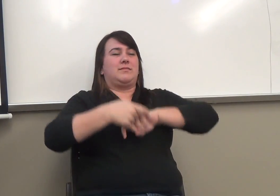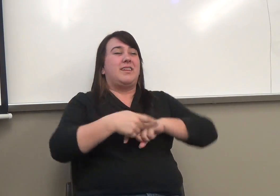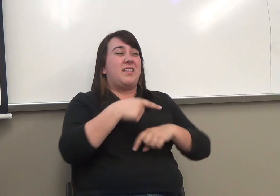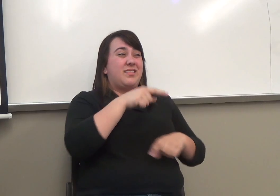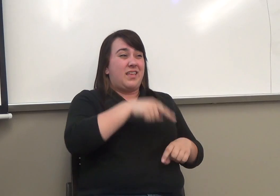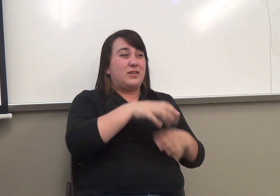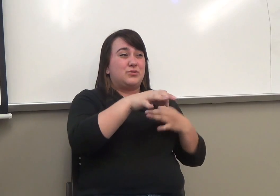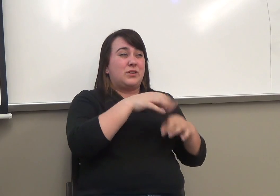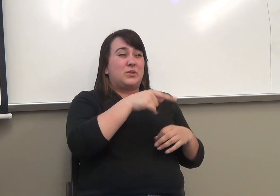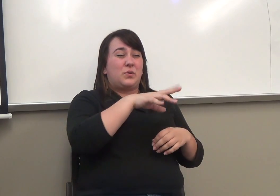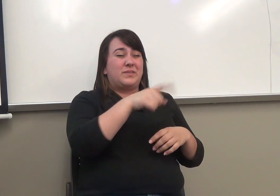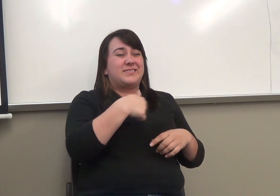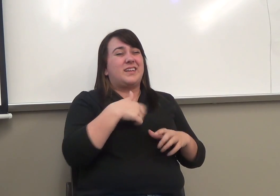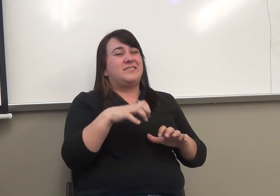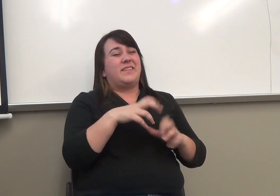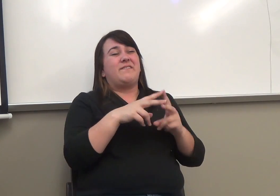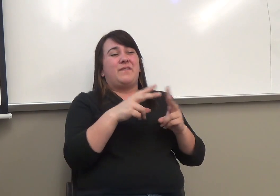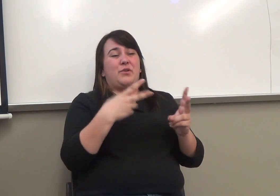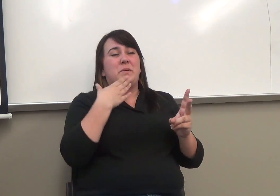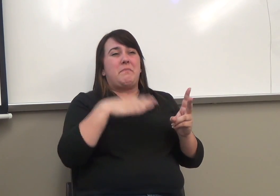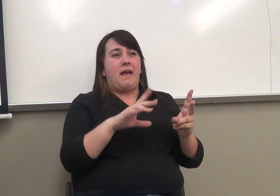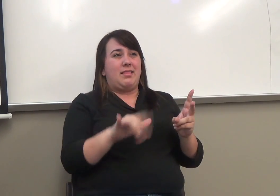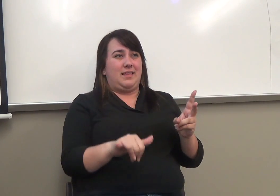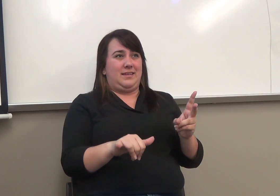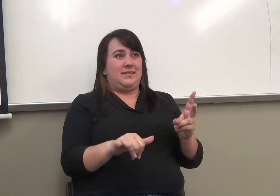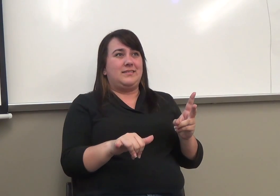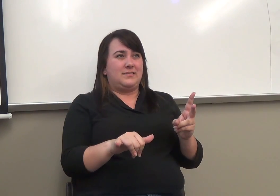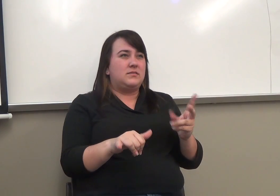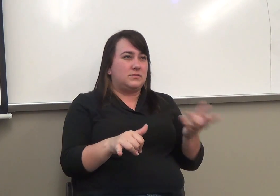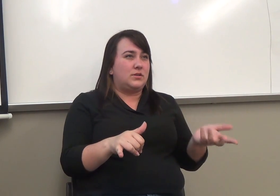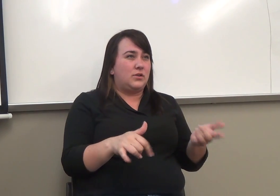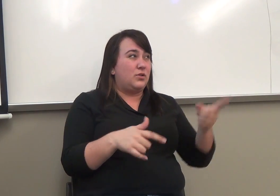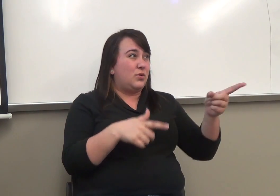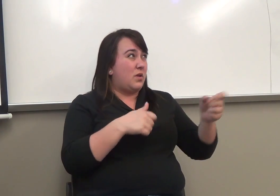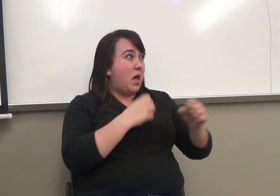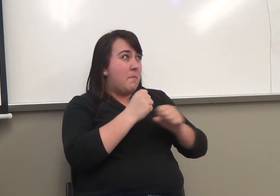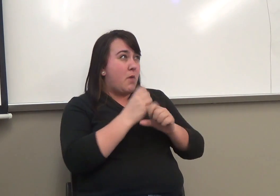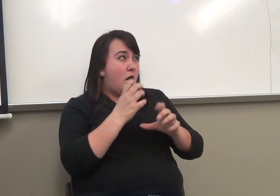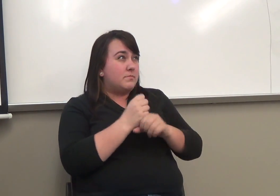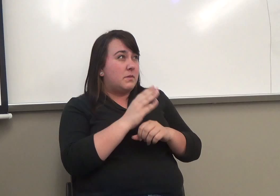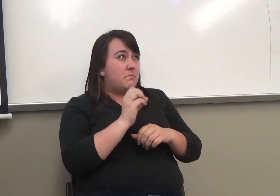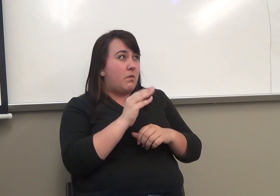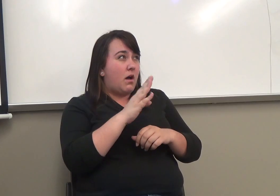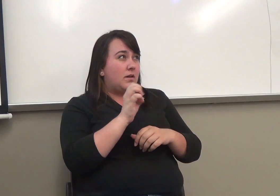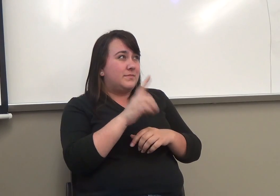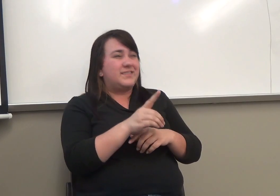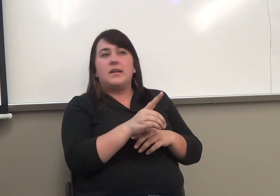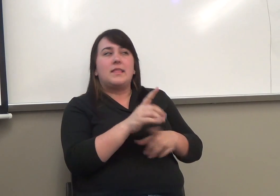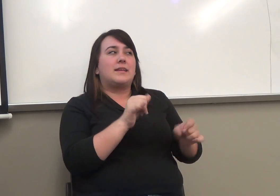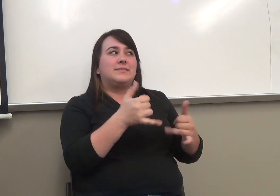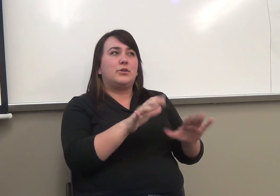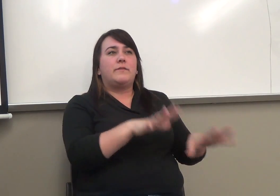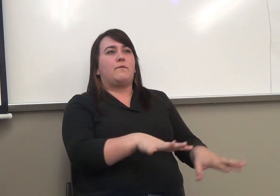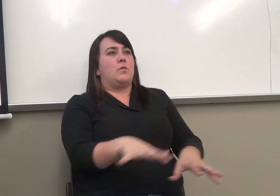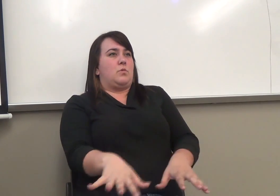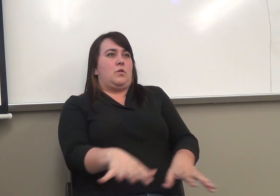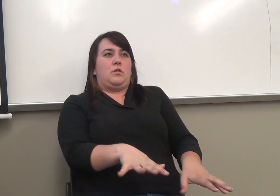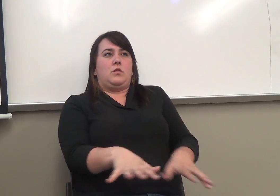bombed the test. Well, bombed is informal in that sense. And this is the problem